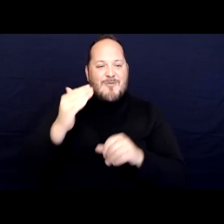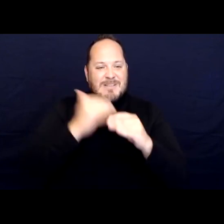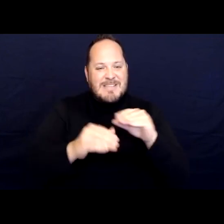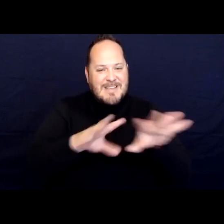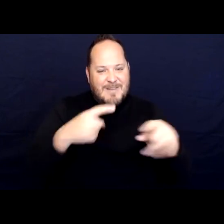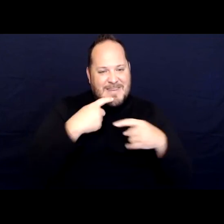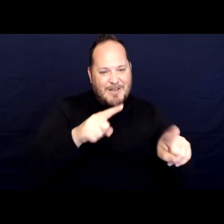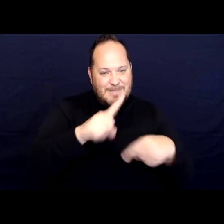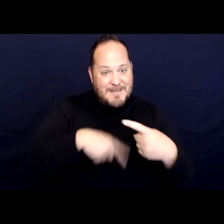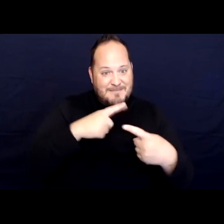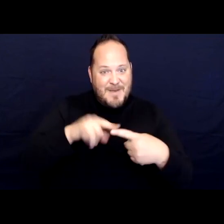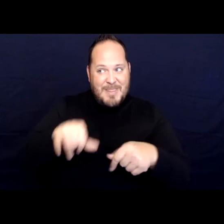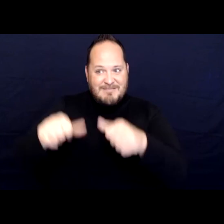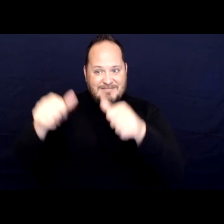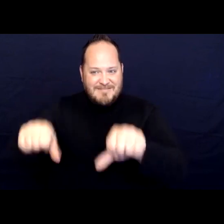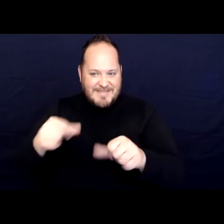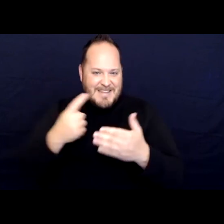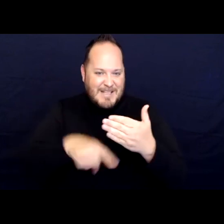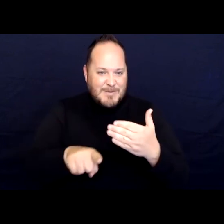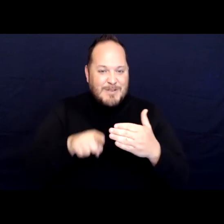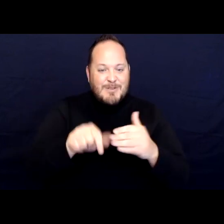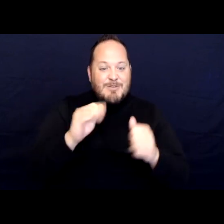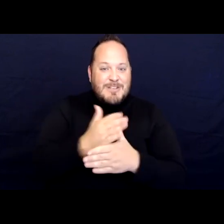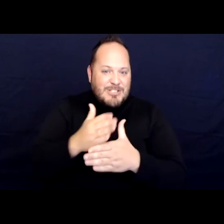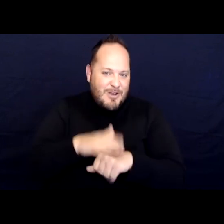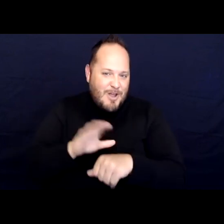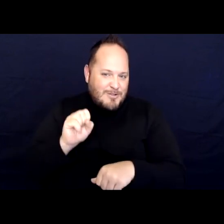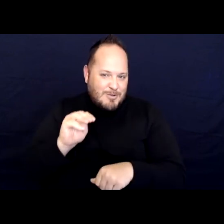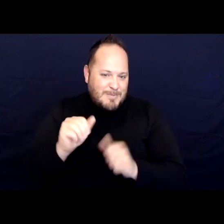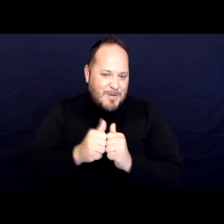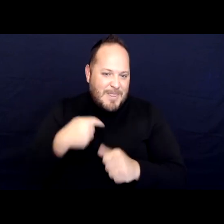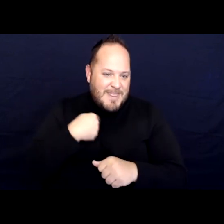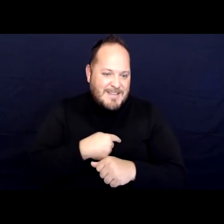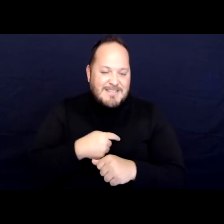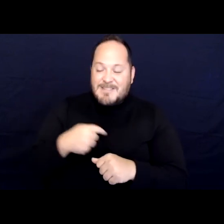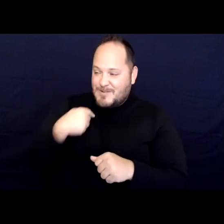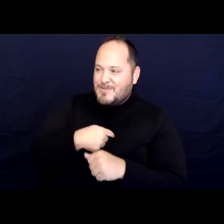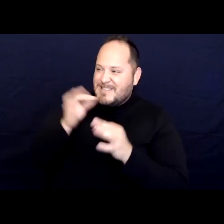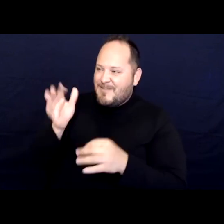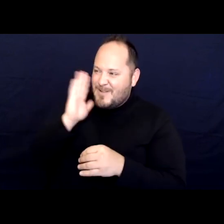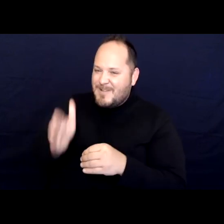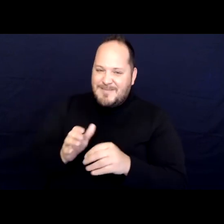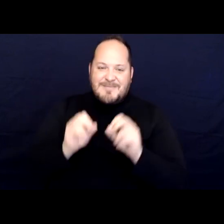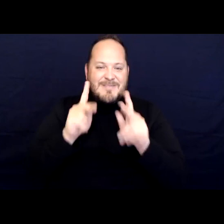week. So everyone, you can share it on social media with us. We definitely will. Okay,